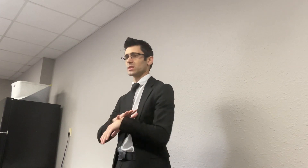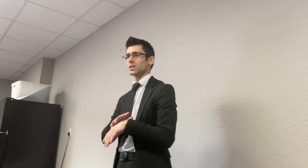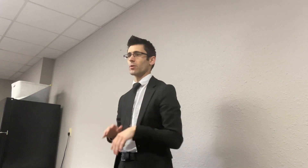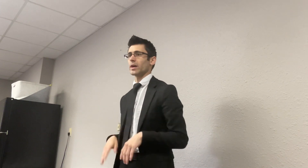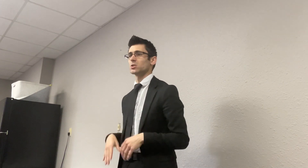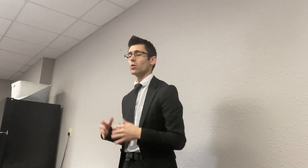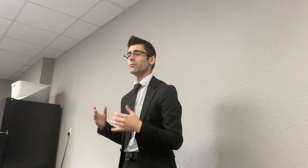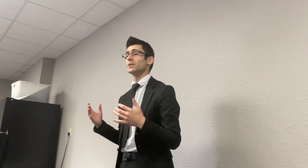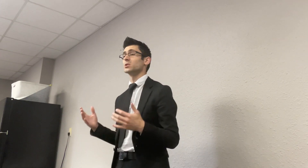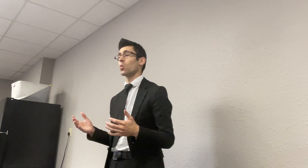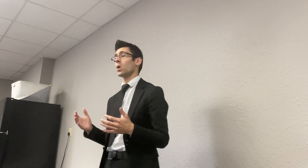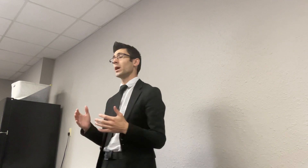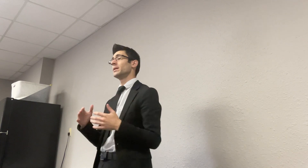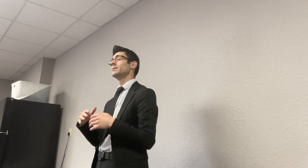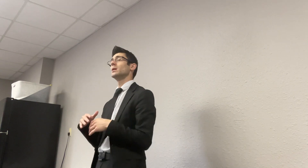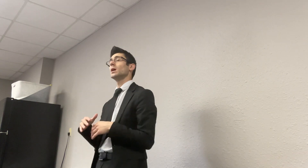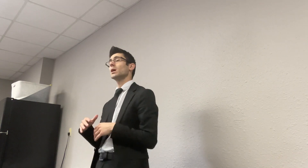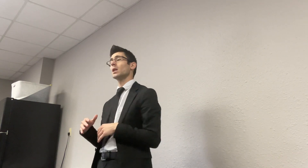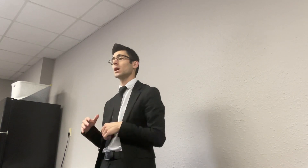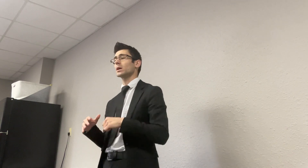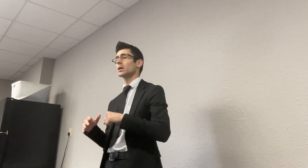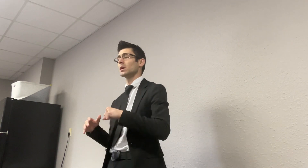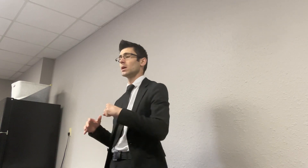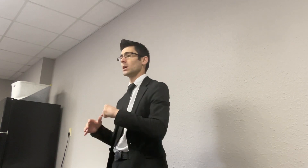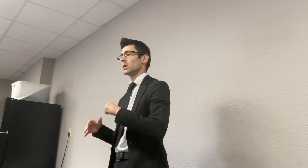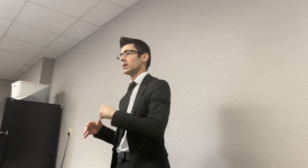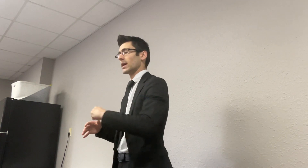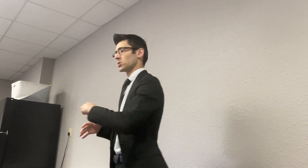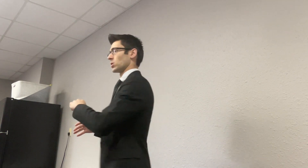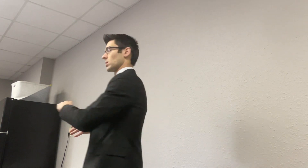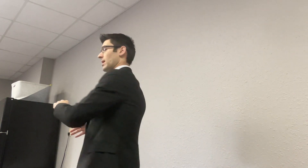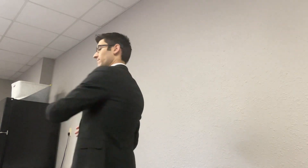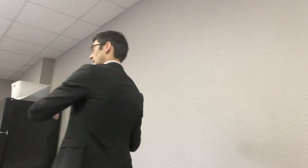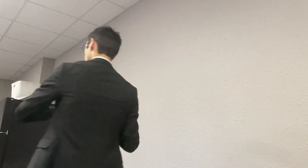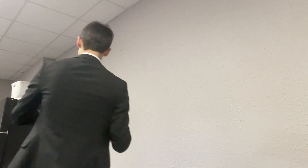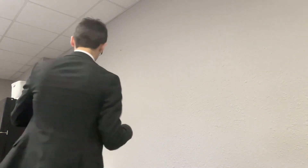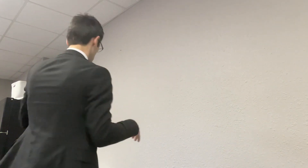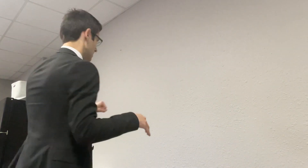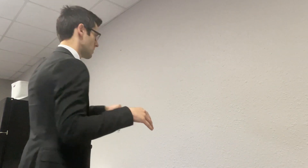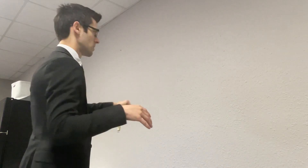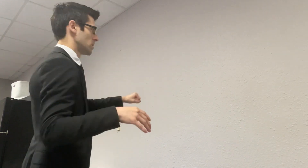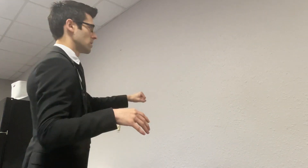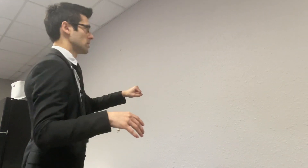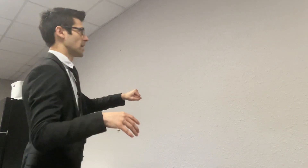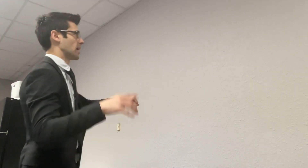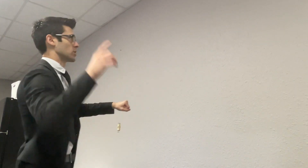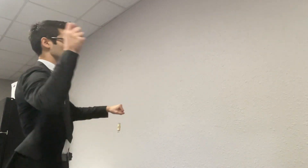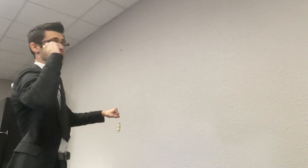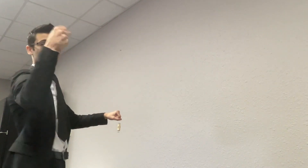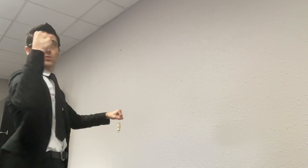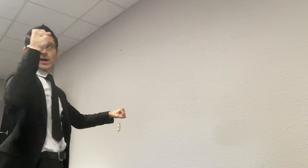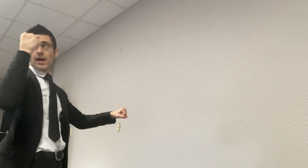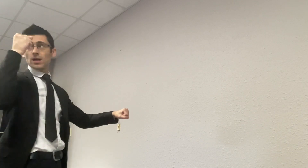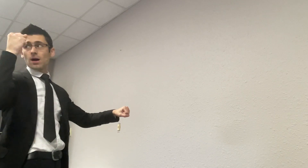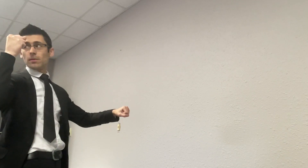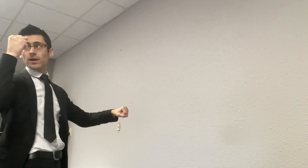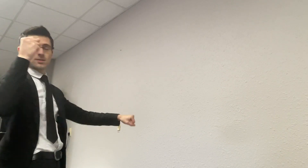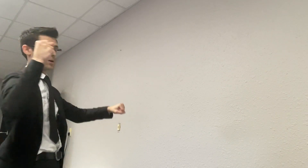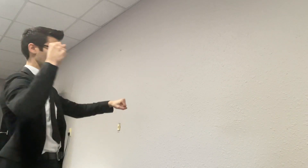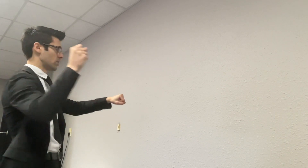area. So if it's 1 o'clock, yeah, so your left hand. Yeah, your right hand dominant. So